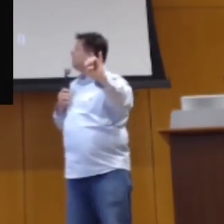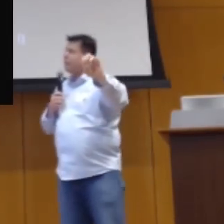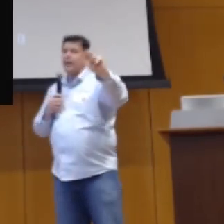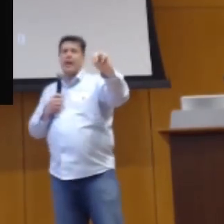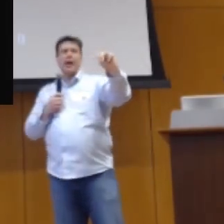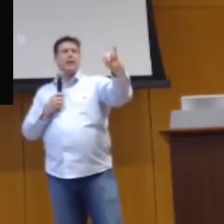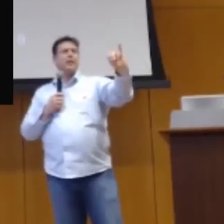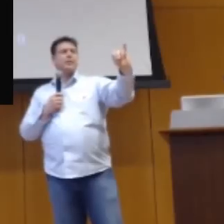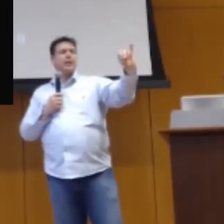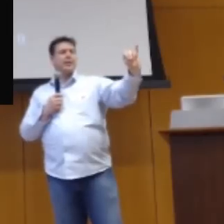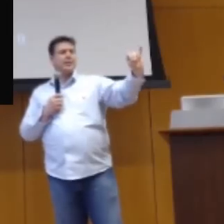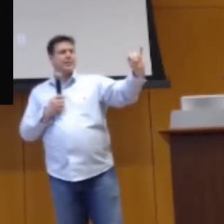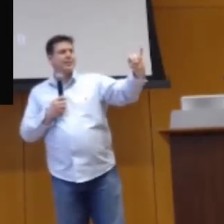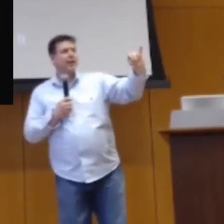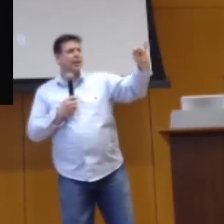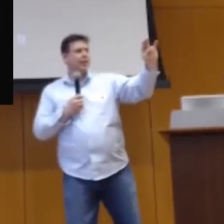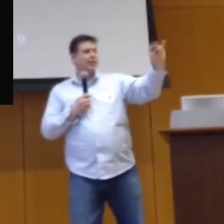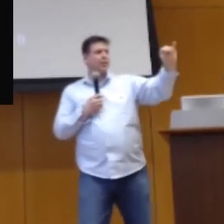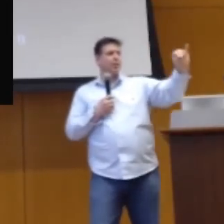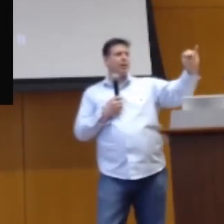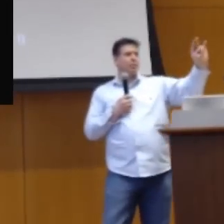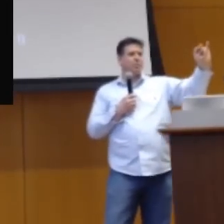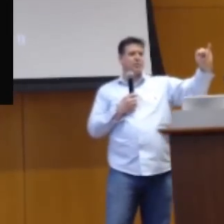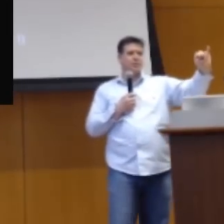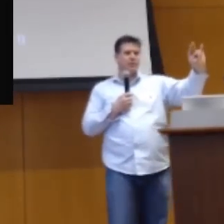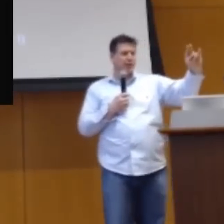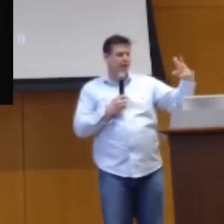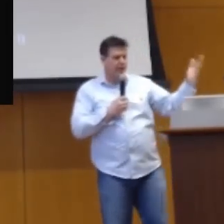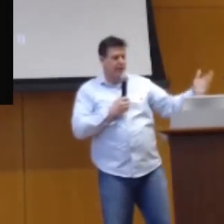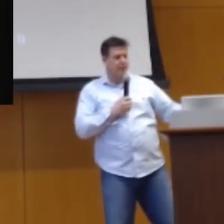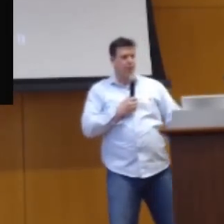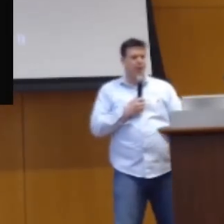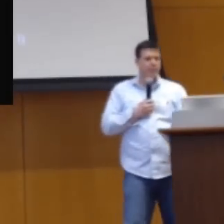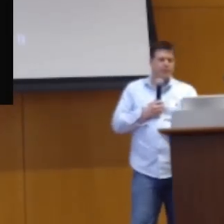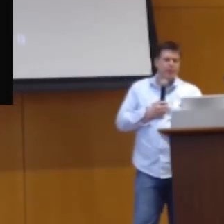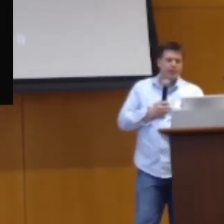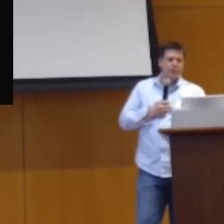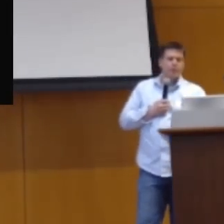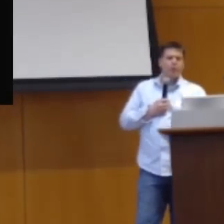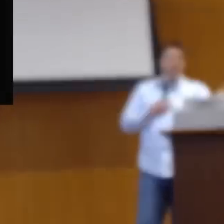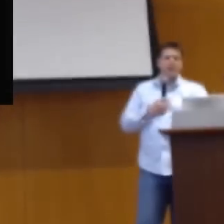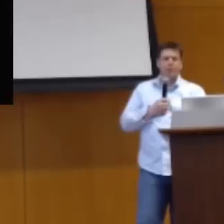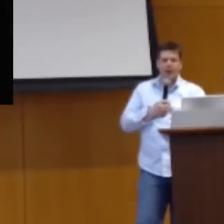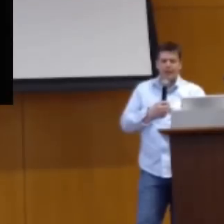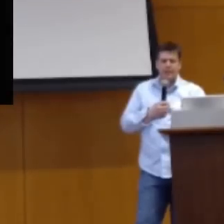And then N looks like this. And it can go all three positions at N. And so on. So we already talked about X.